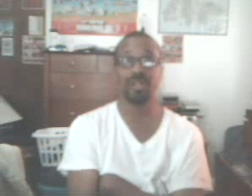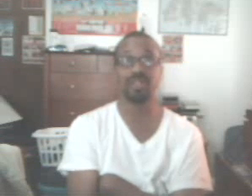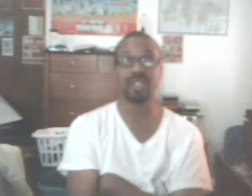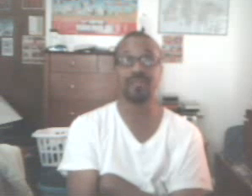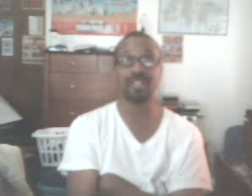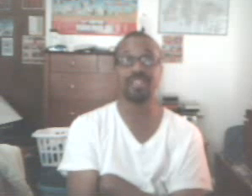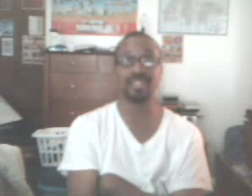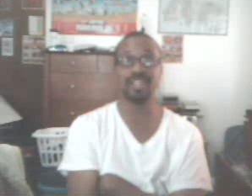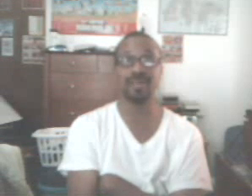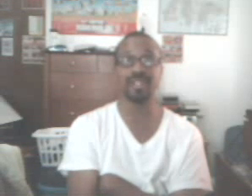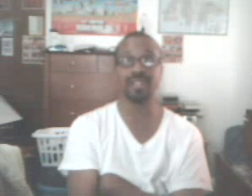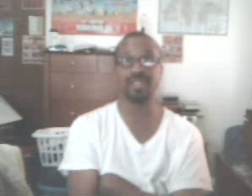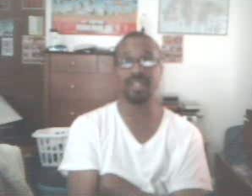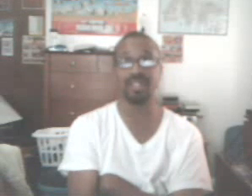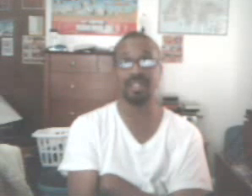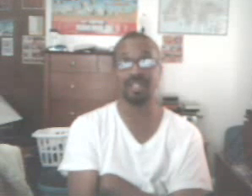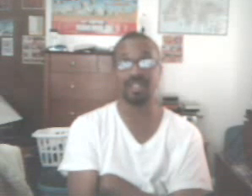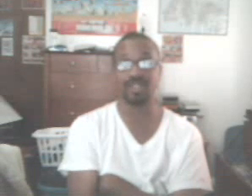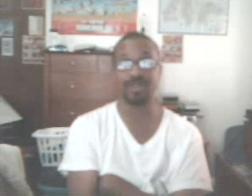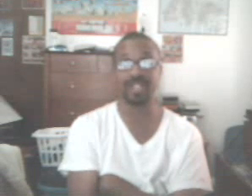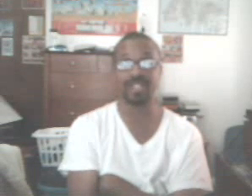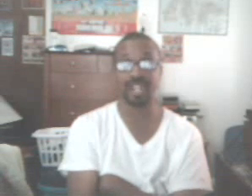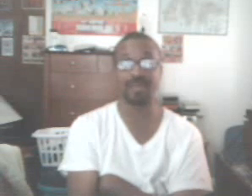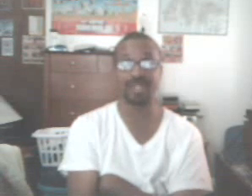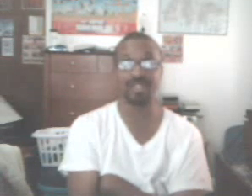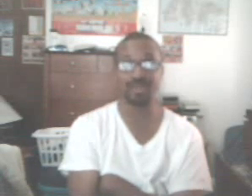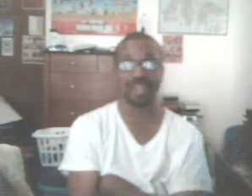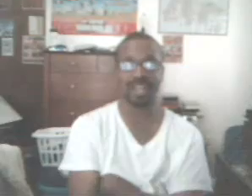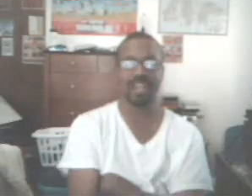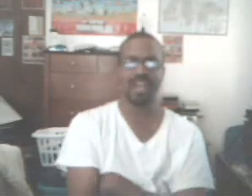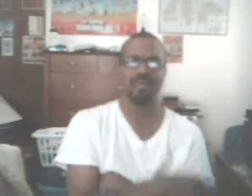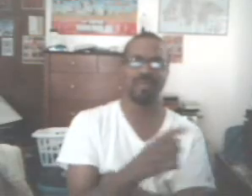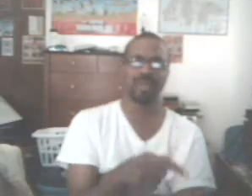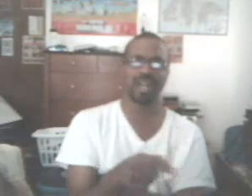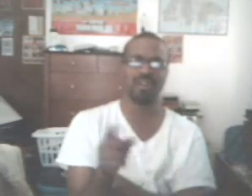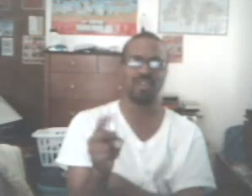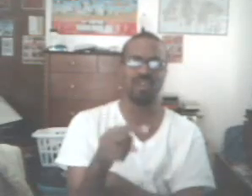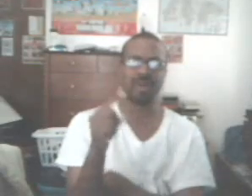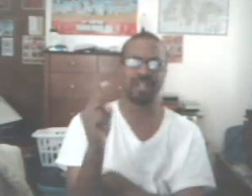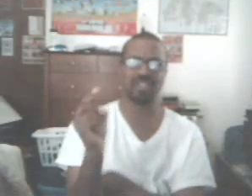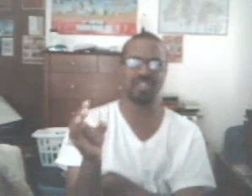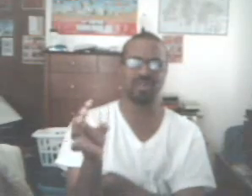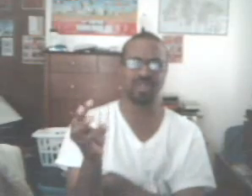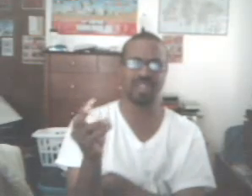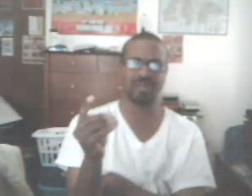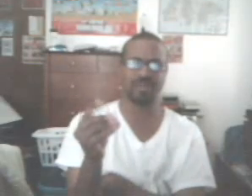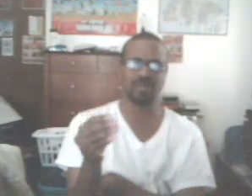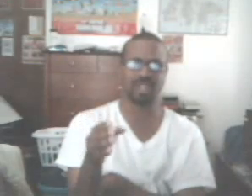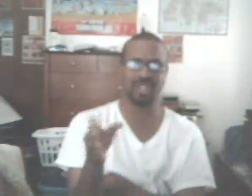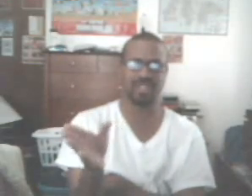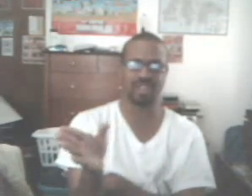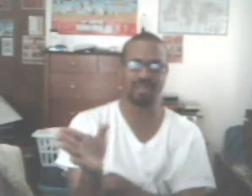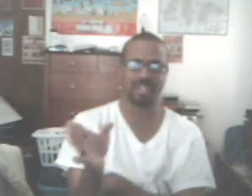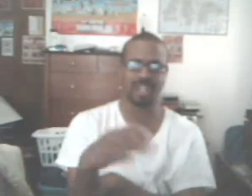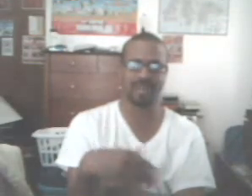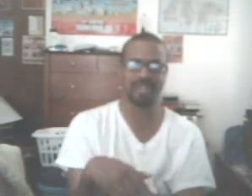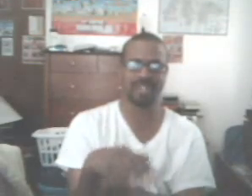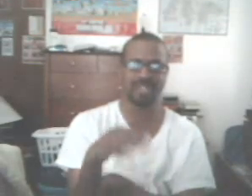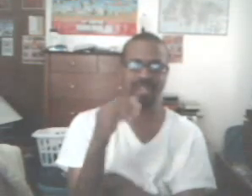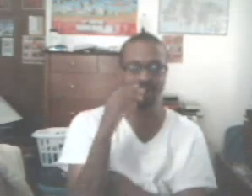going to definitely see him in a Tournament of Champions, okay? But I don't know about the 2014 Tournament of Champions,